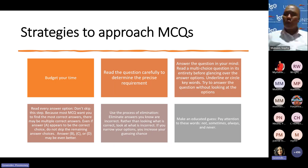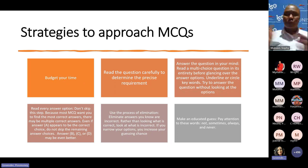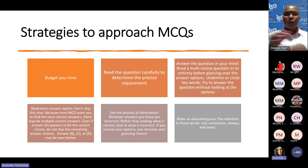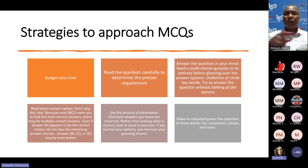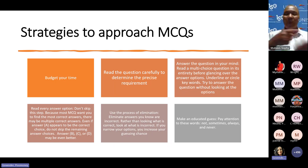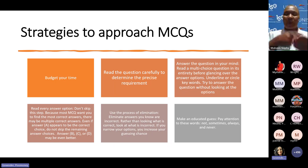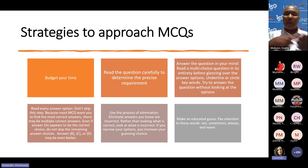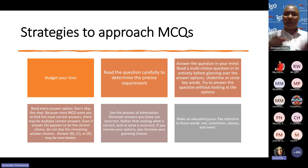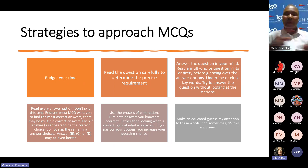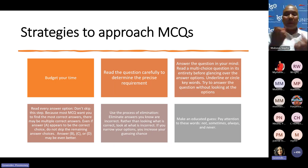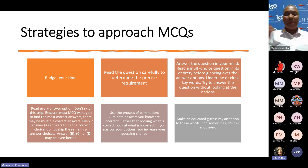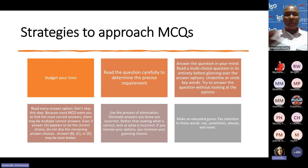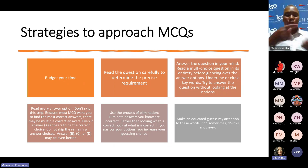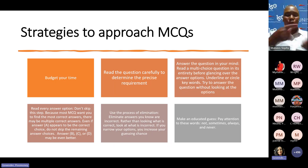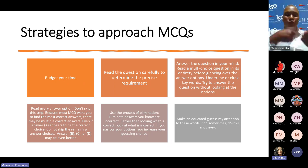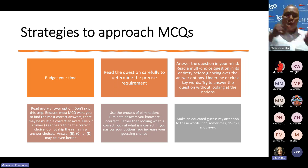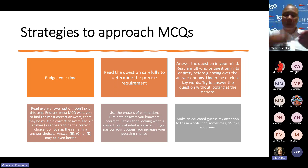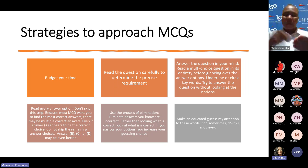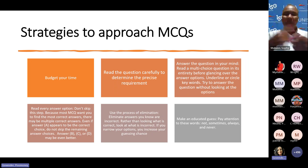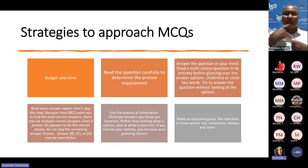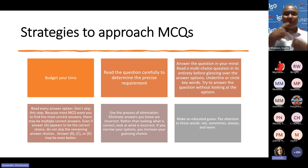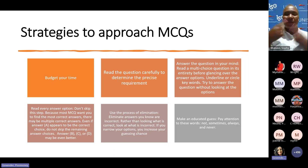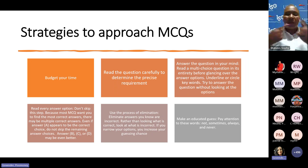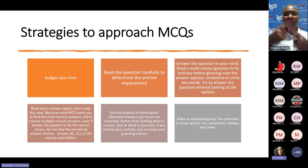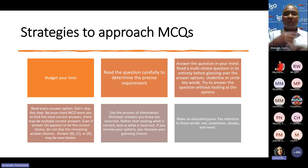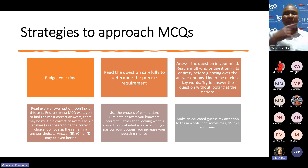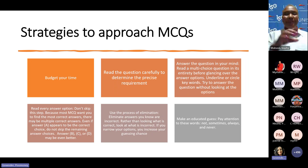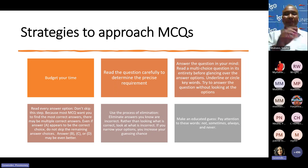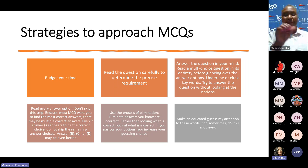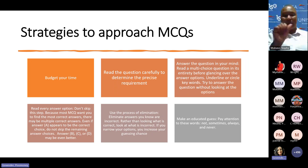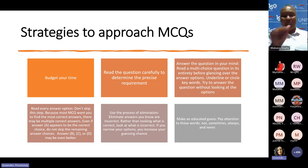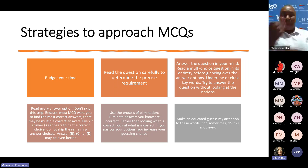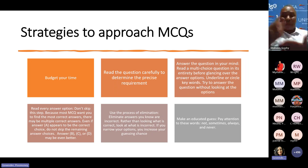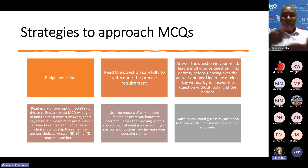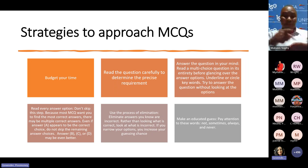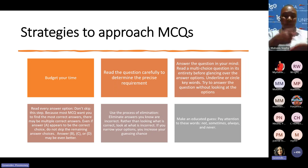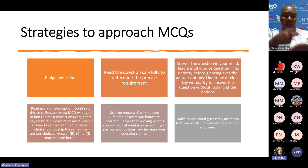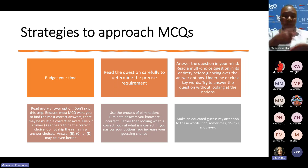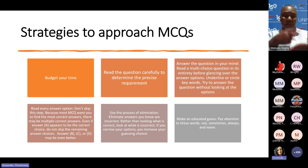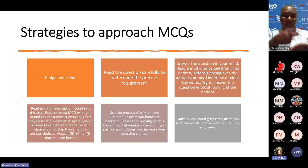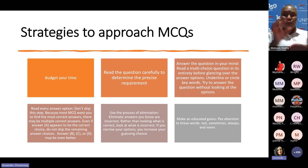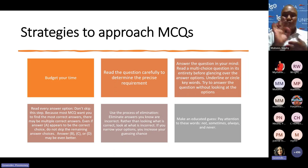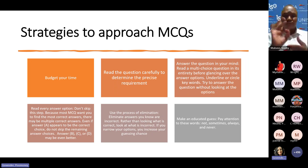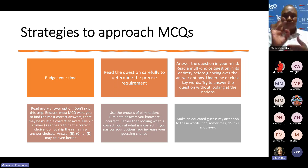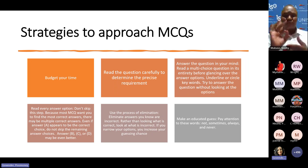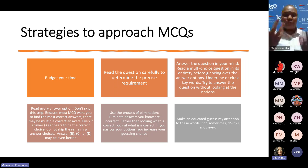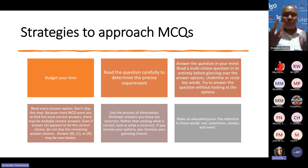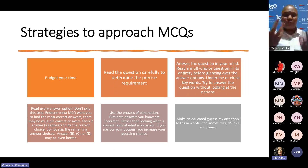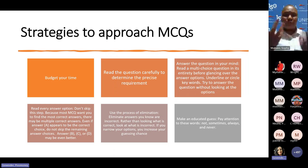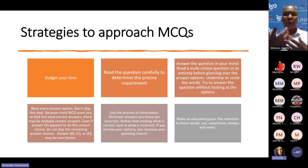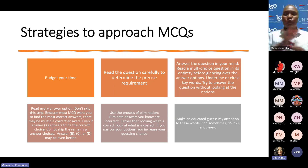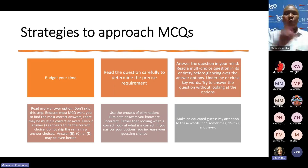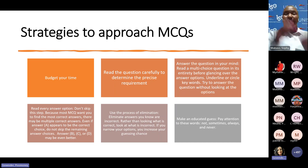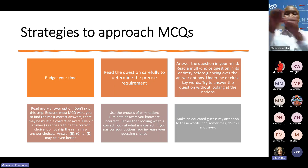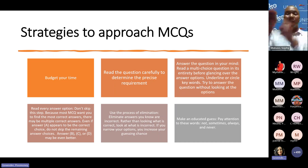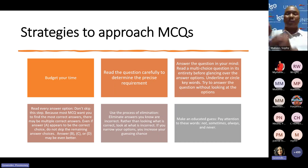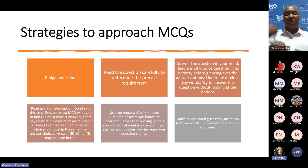multiple correct answers. Even if answer A appears to be the correct choice, do not skip the